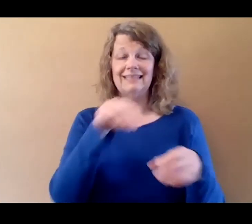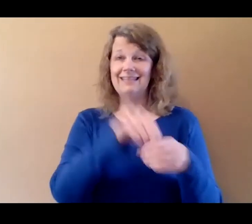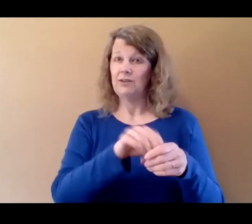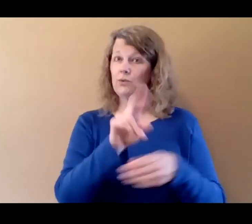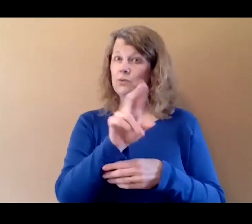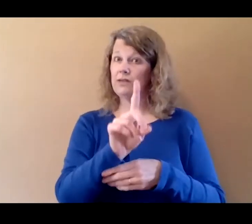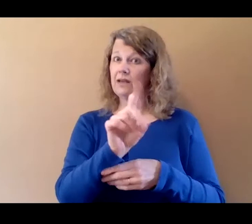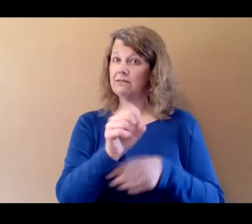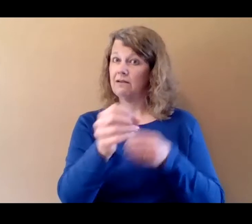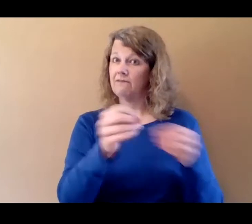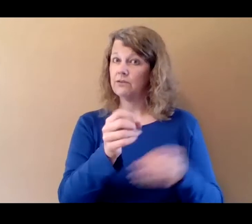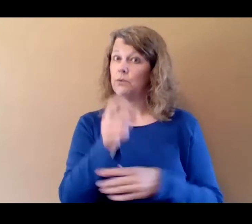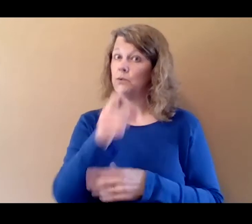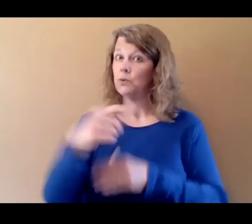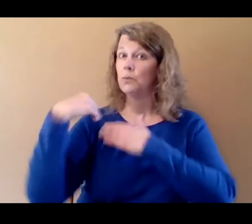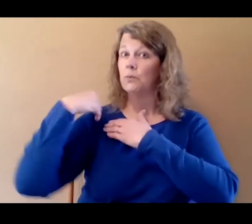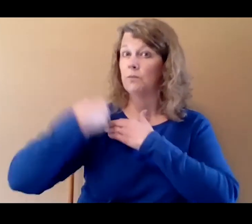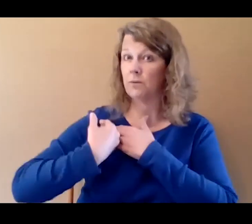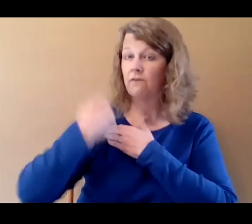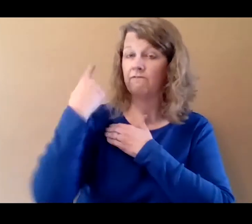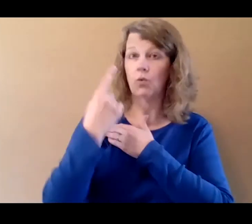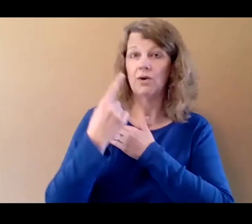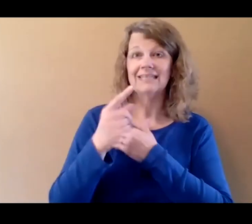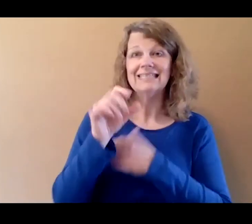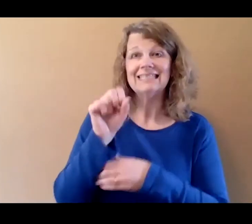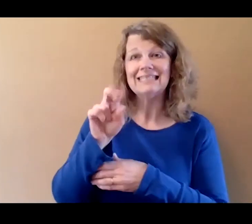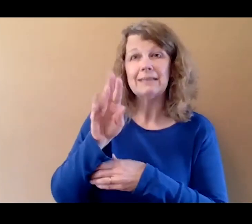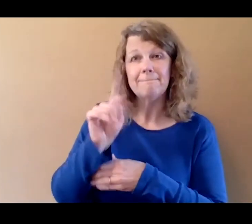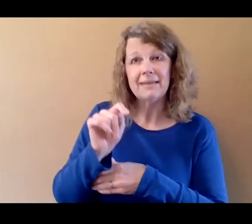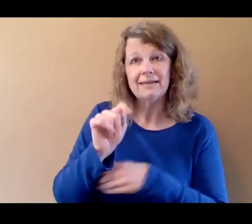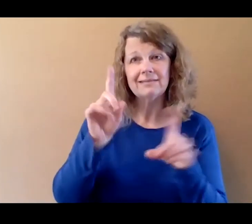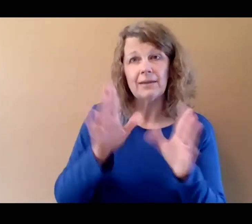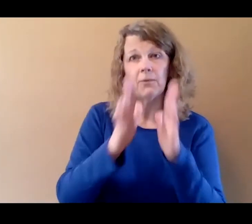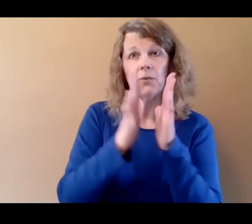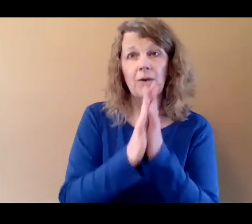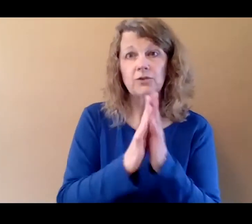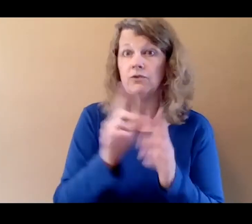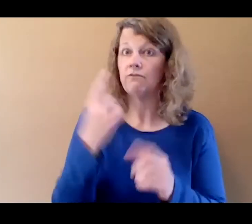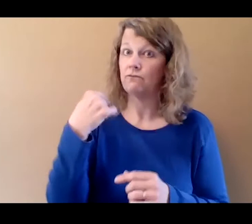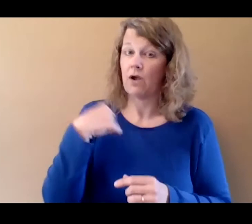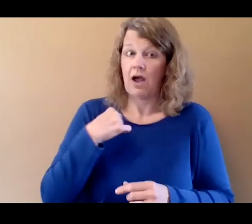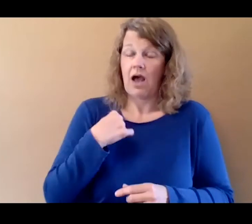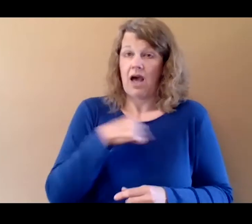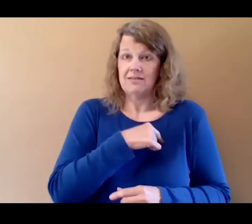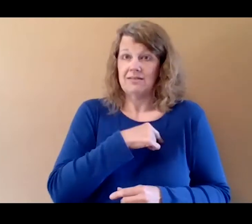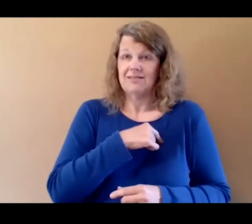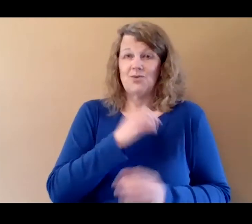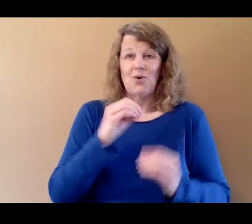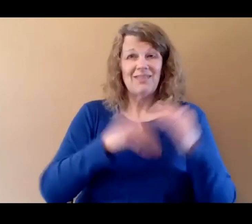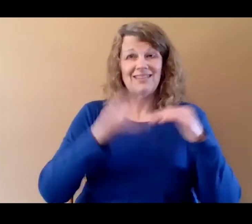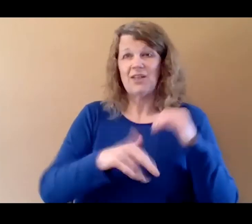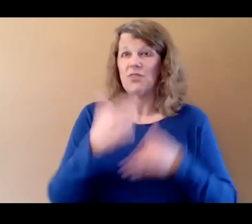the UDS office, you are responsible for submitting your exam request to us no less than